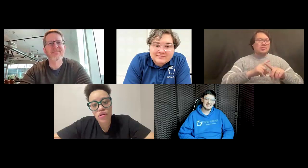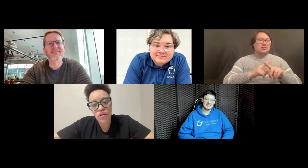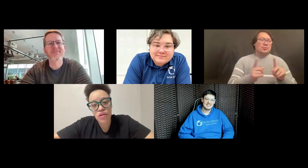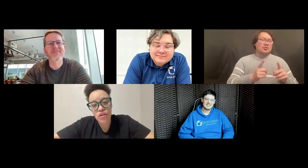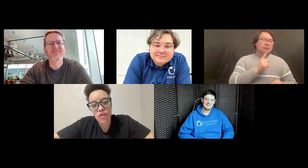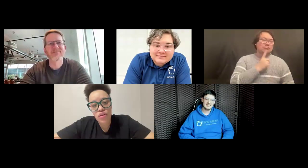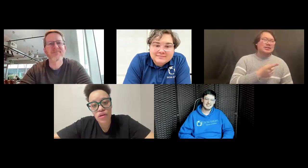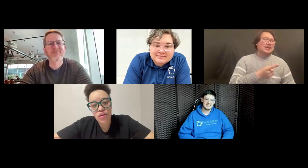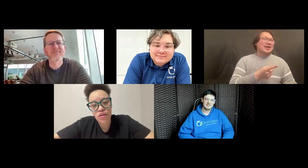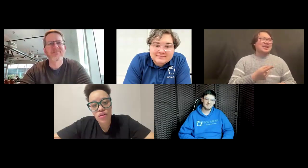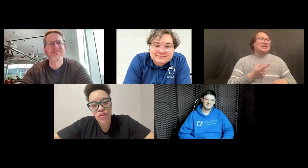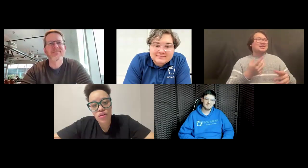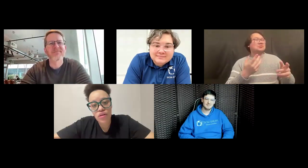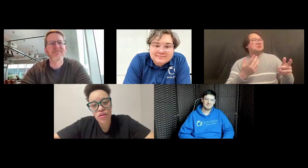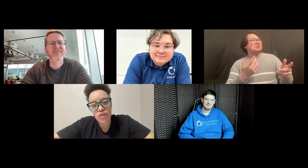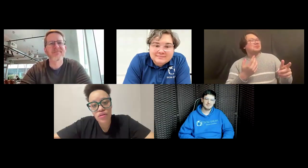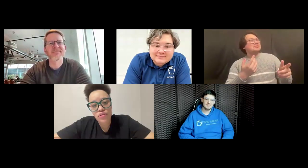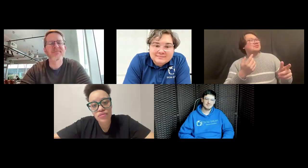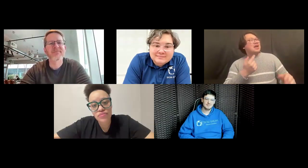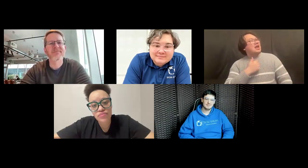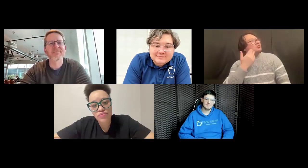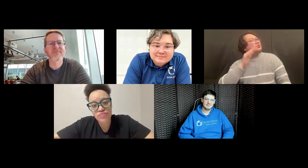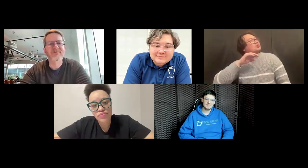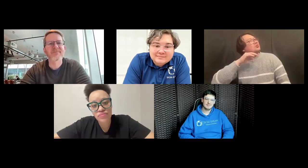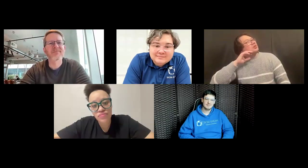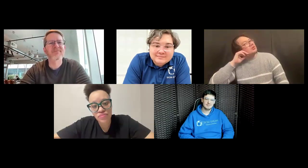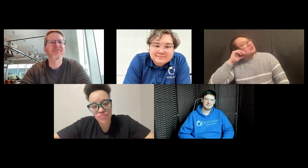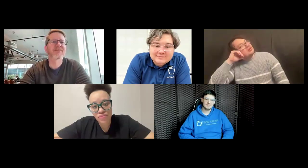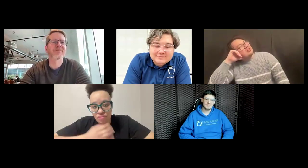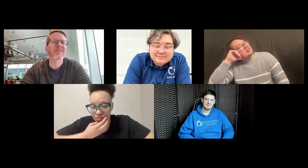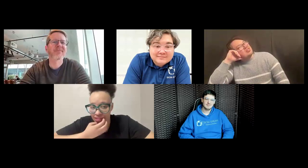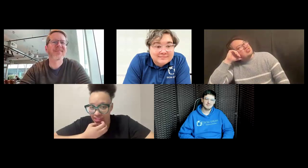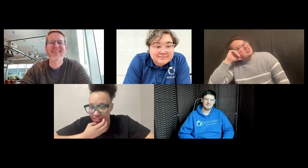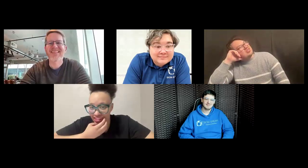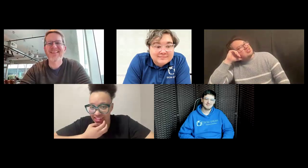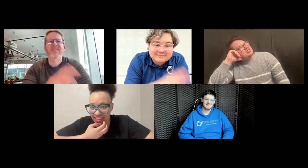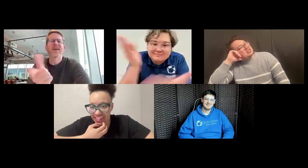after a while, satisfying those numbers. But again, I don't know.